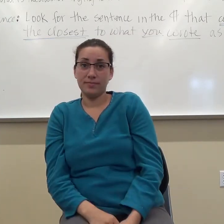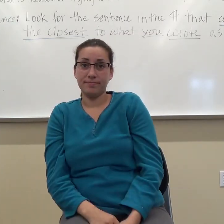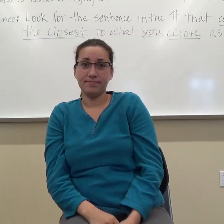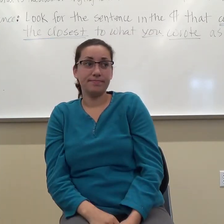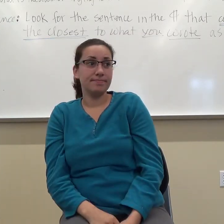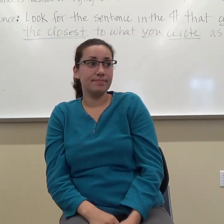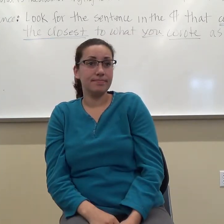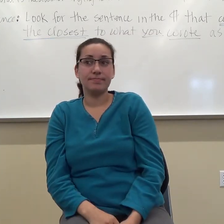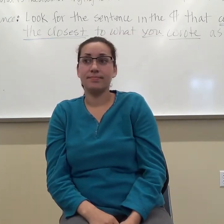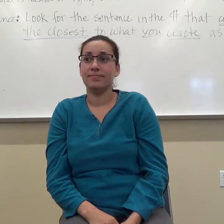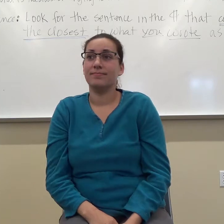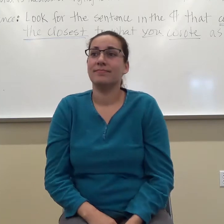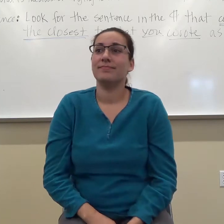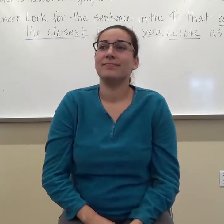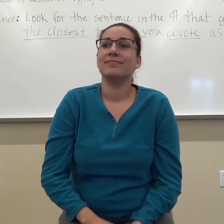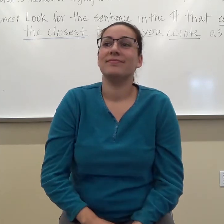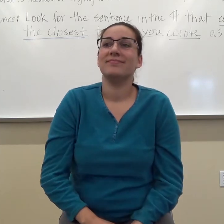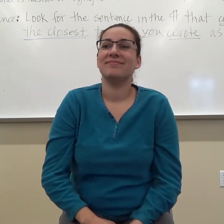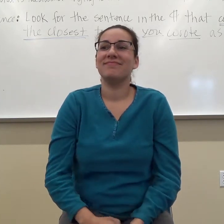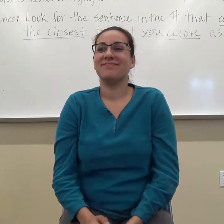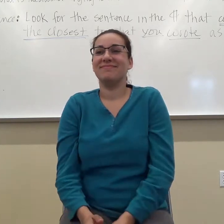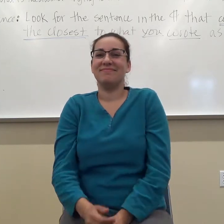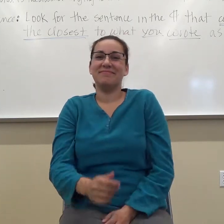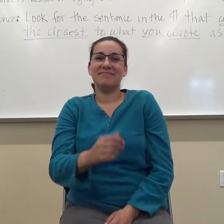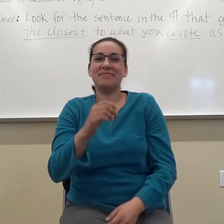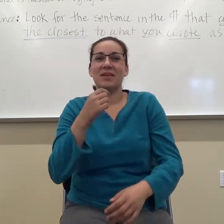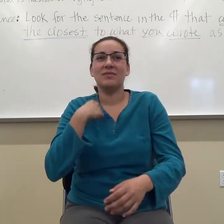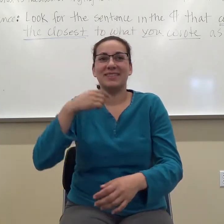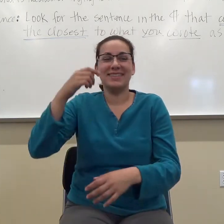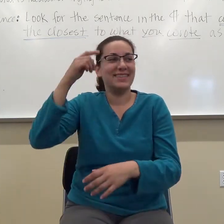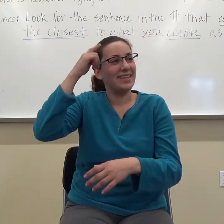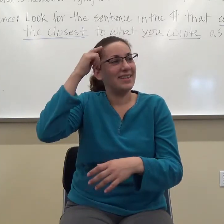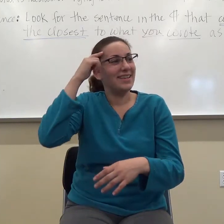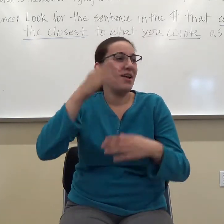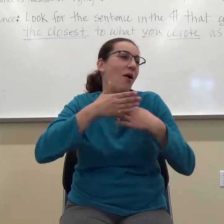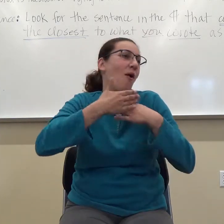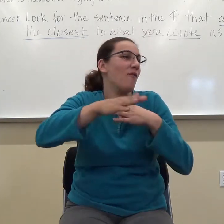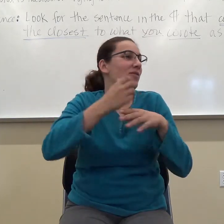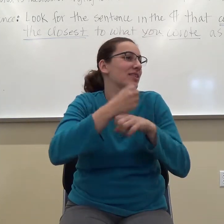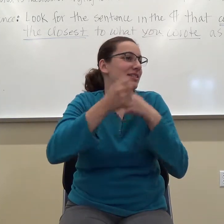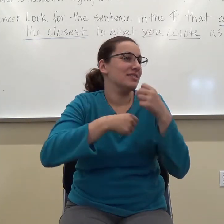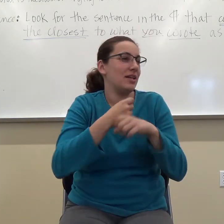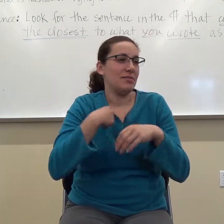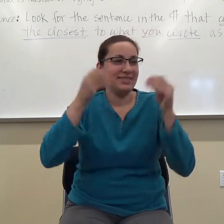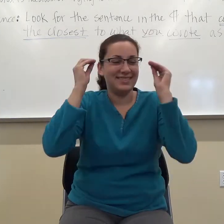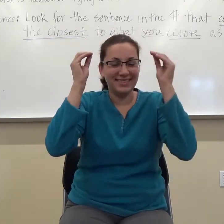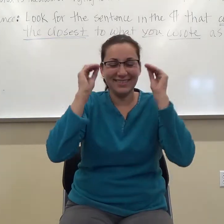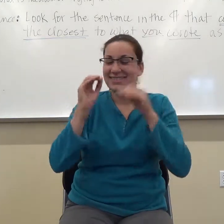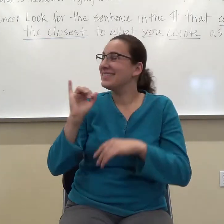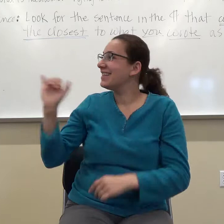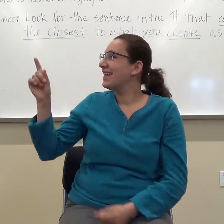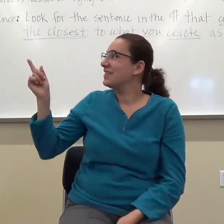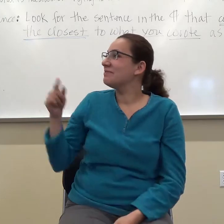do. So I really think this, over the years I've been teaching this, I really think that's maybe the most helpful thing that you can